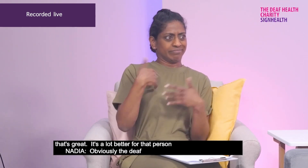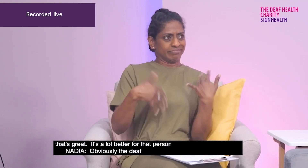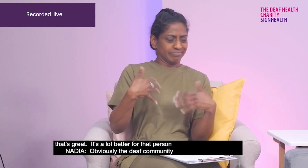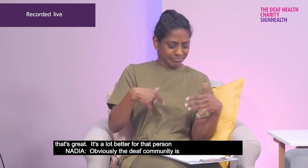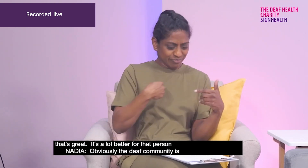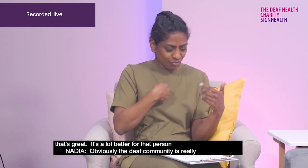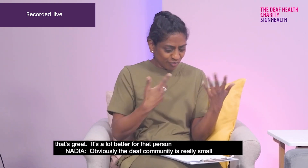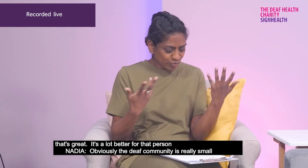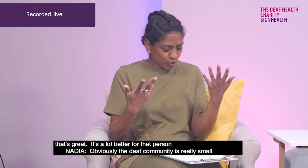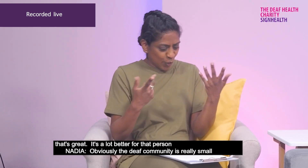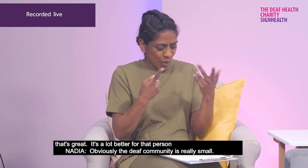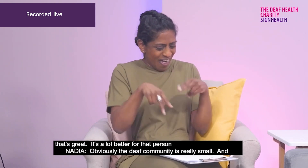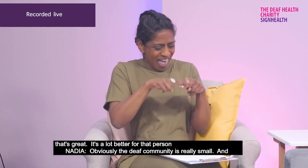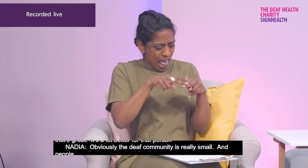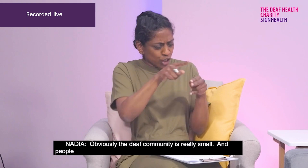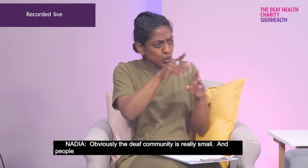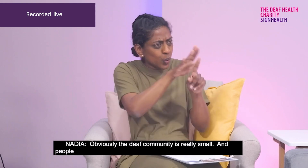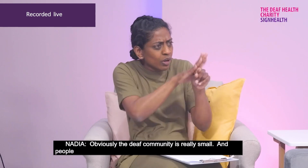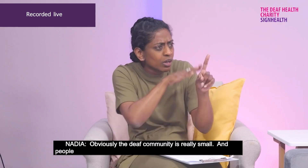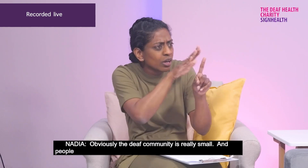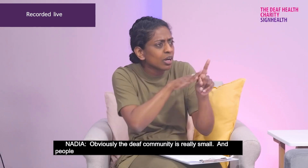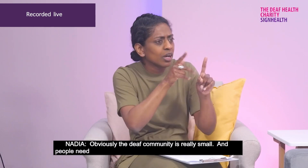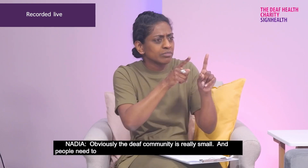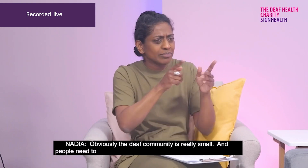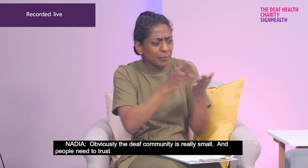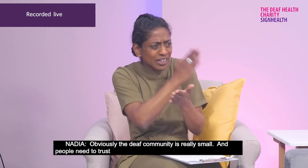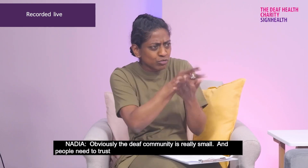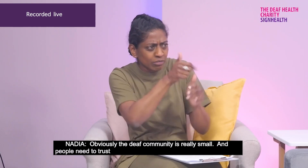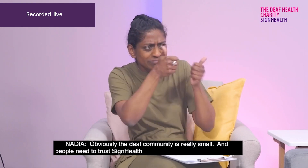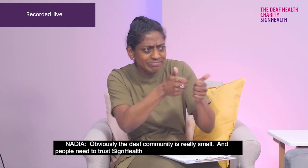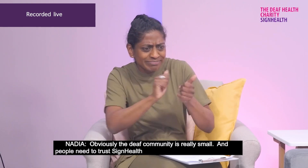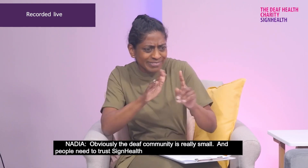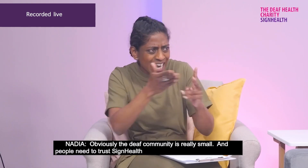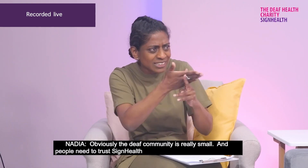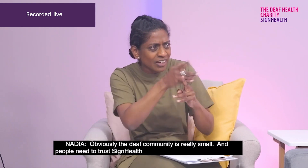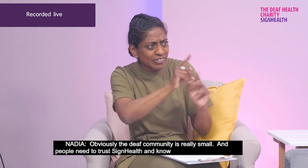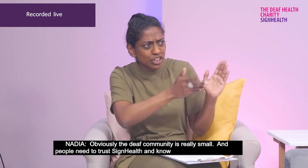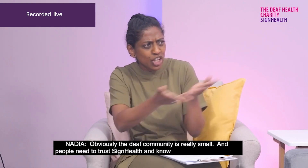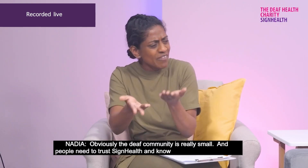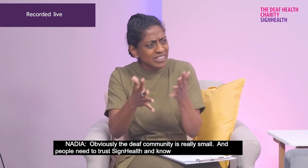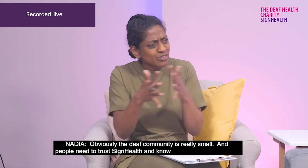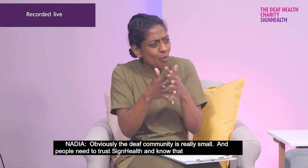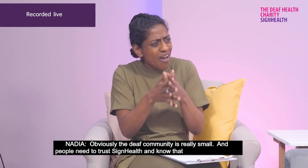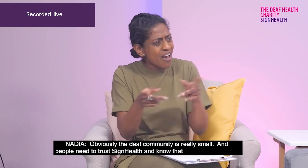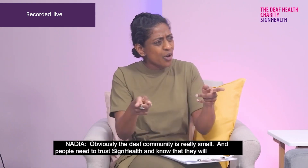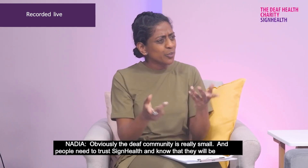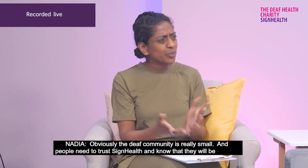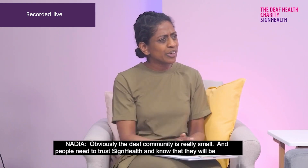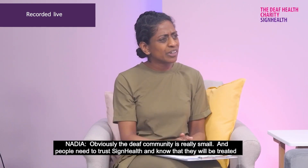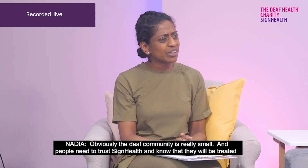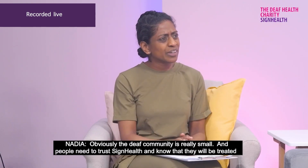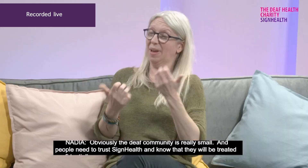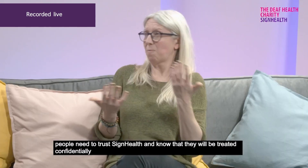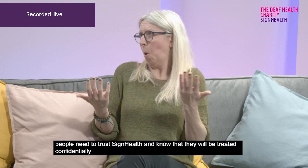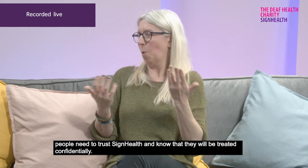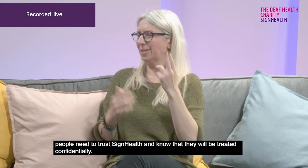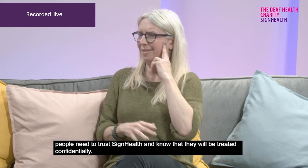small. And so people need to trust SignHealth and know that they'd be treated confidentially. So how